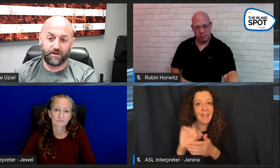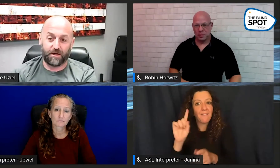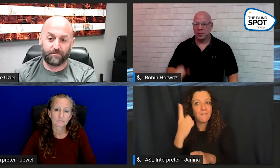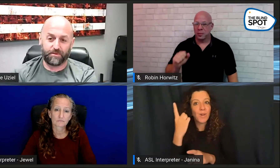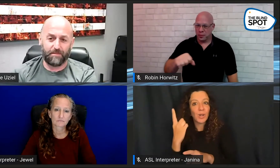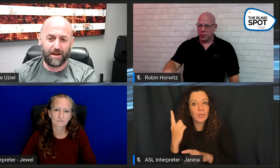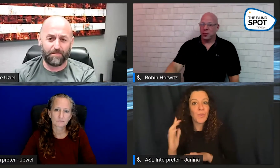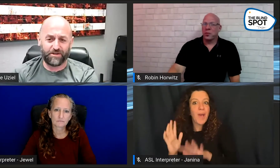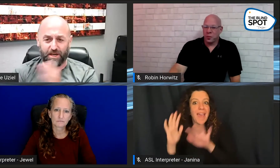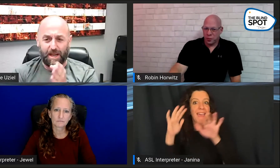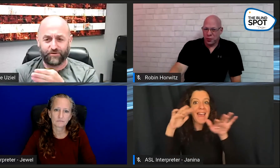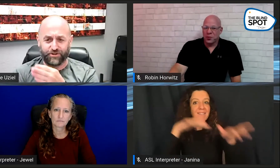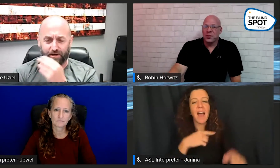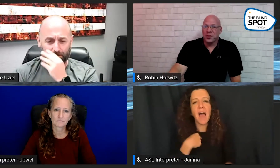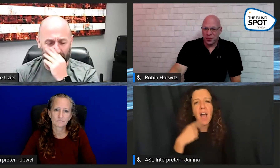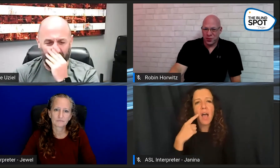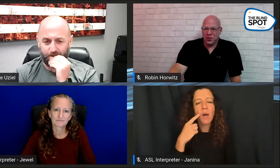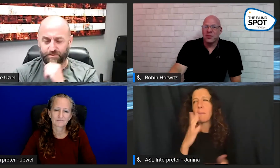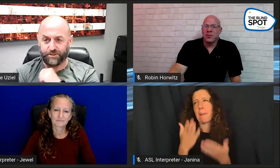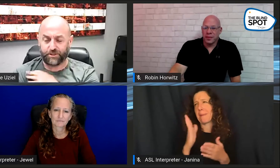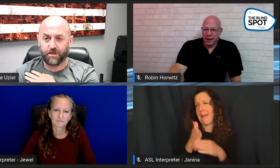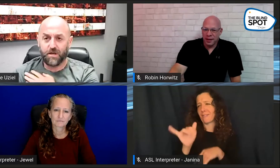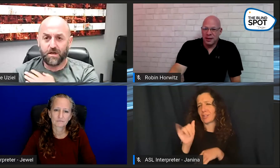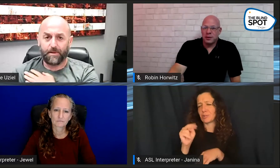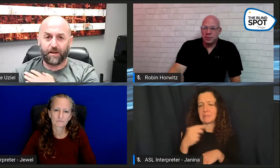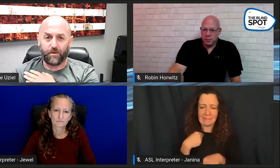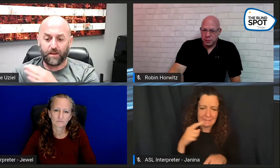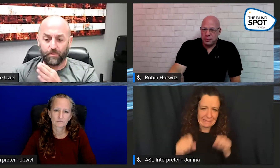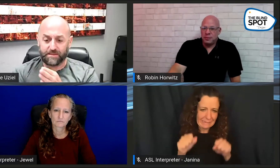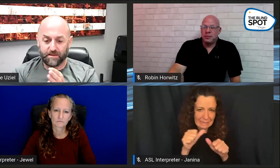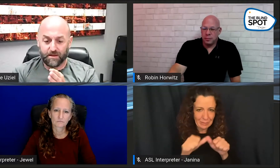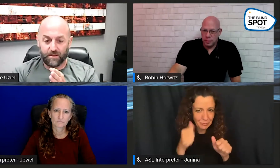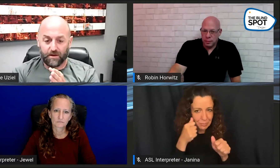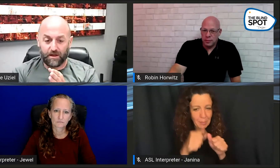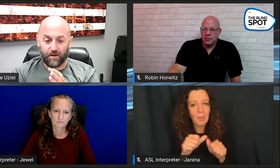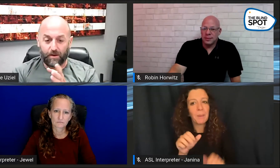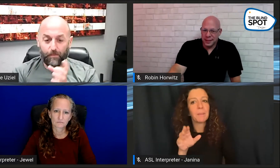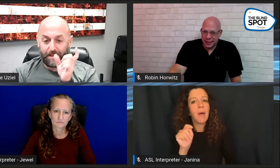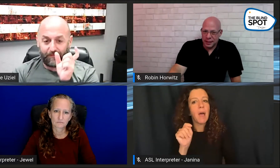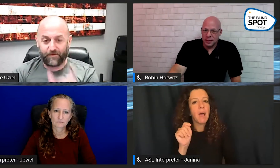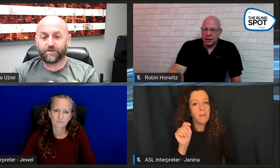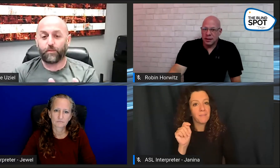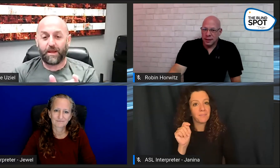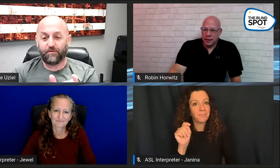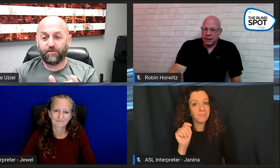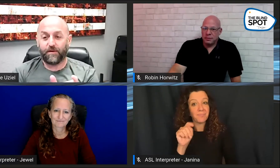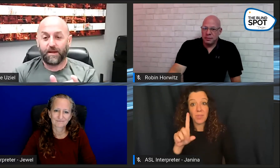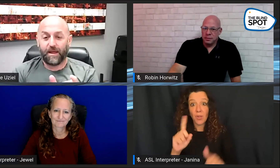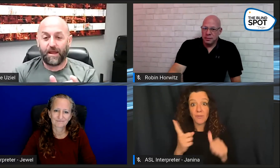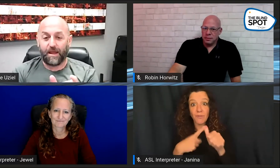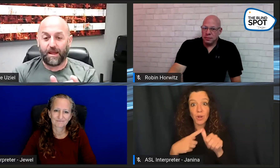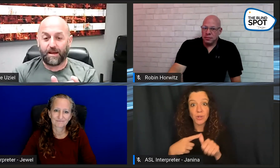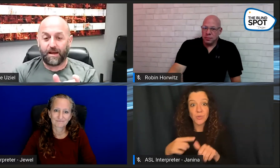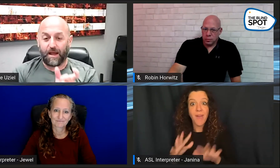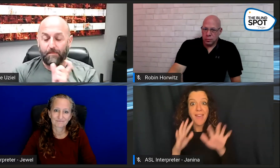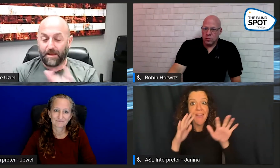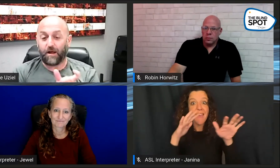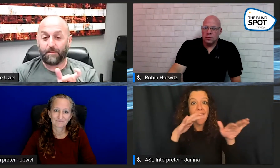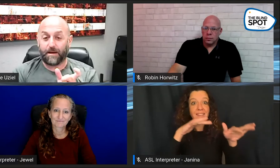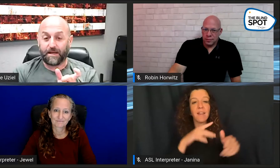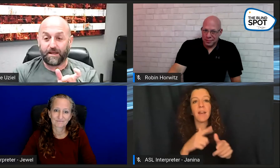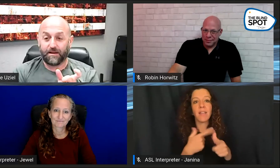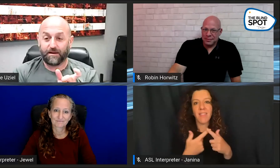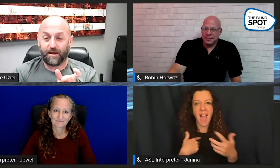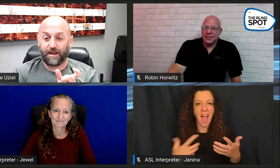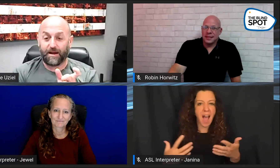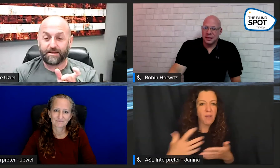of, it might've been after January. I'm not 100% sure, but we had that first wave and I made